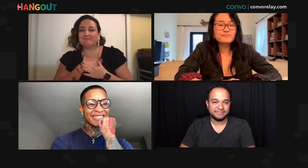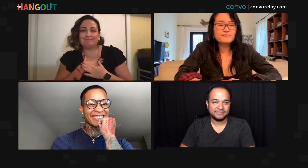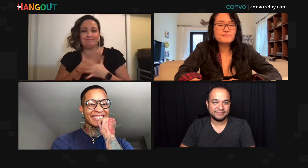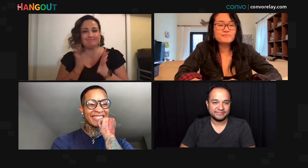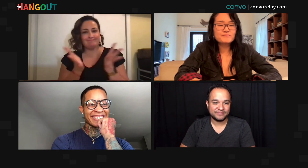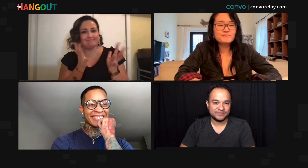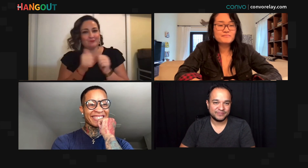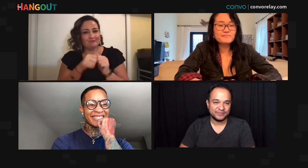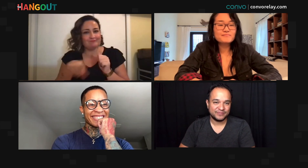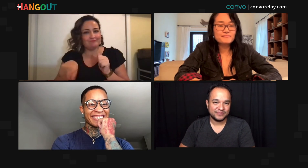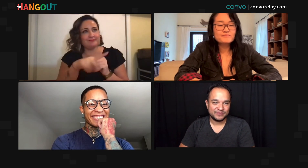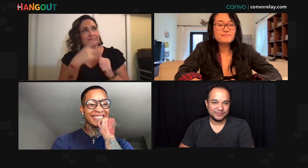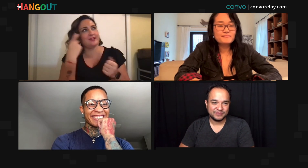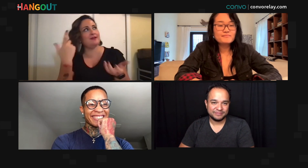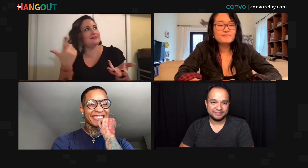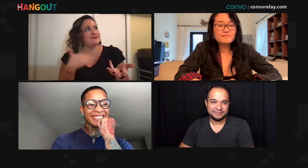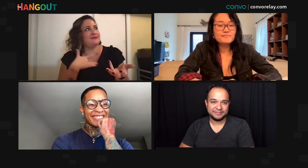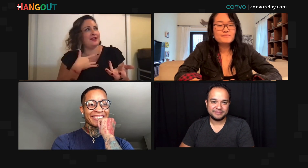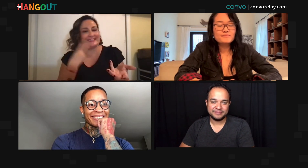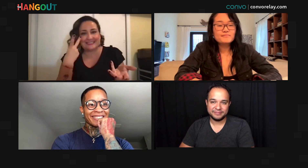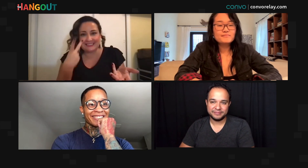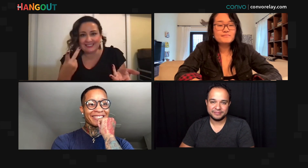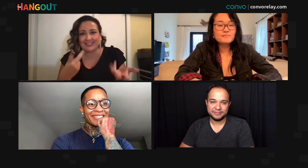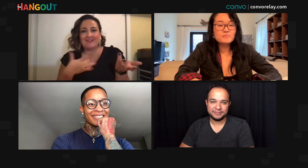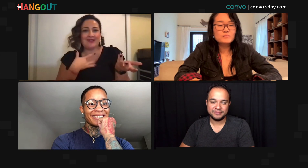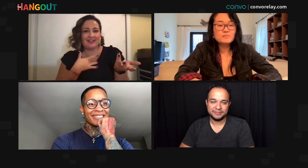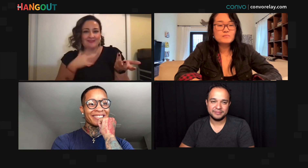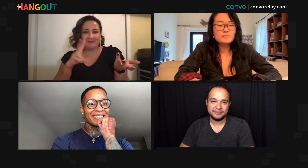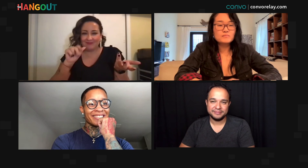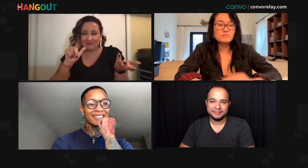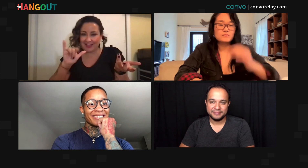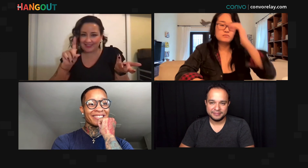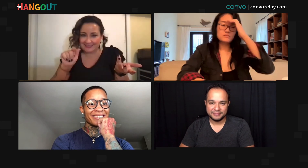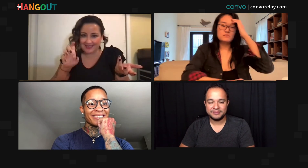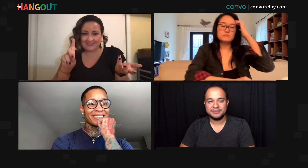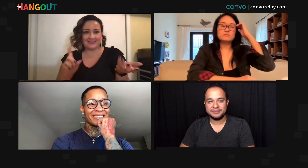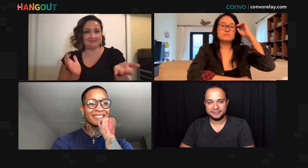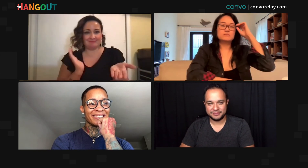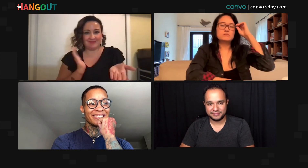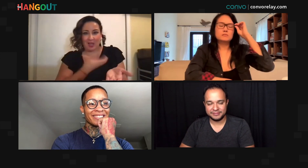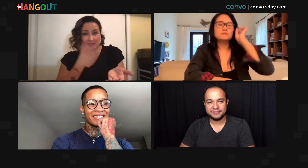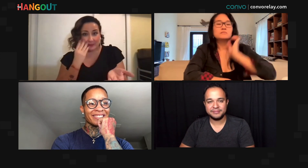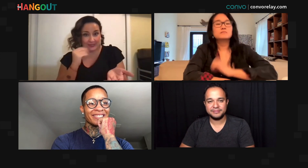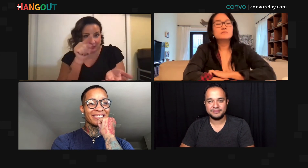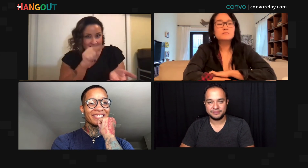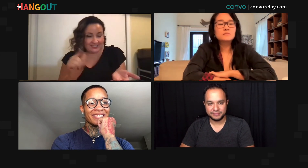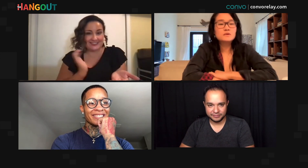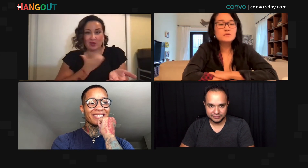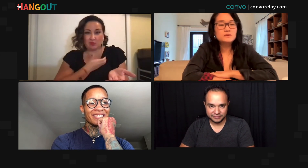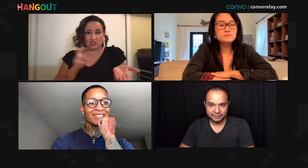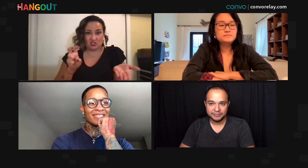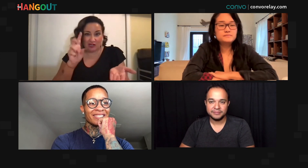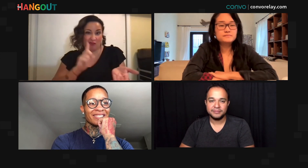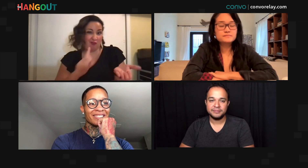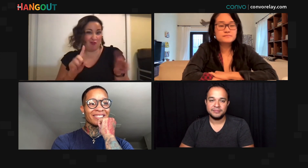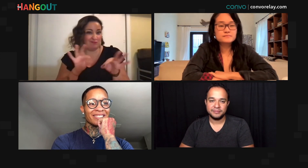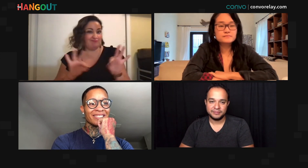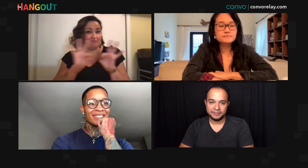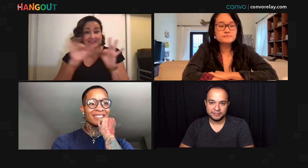I always feel with these conversations and just even talking with you, I see you guys, I feel validated. I'm thinking